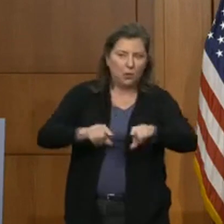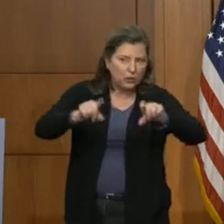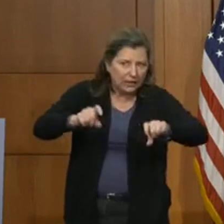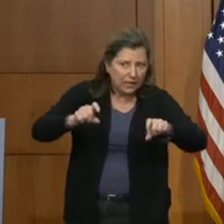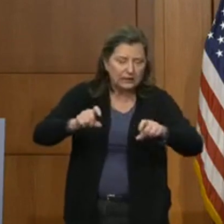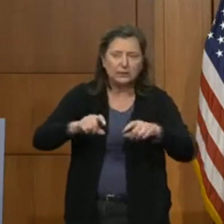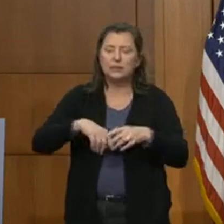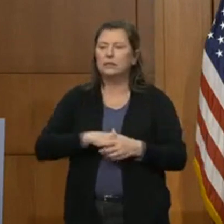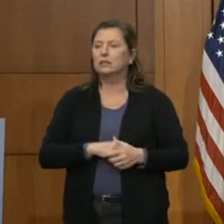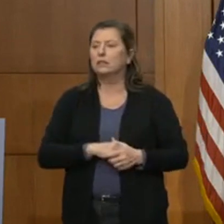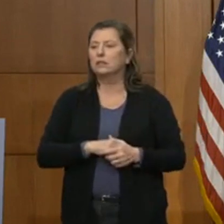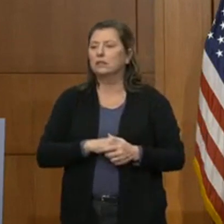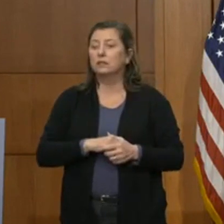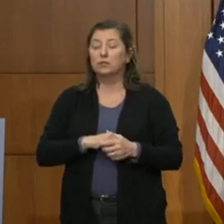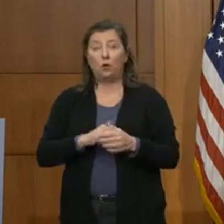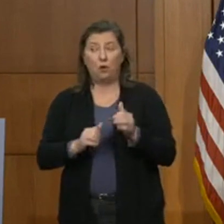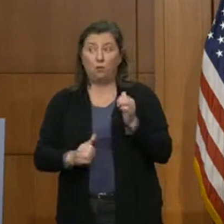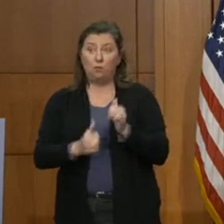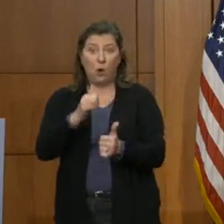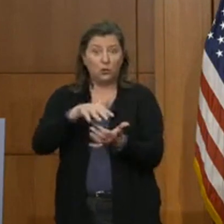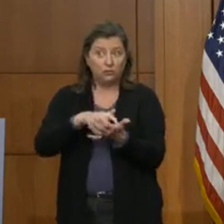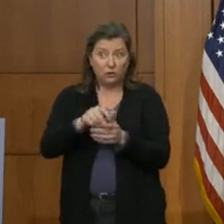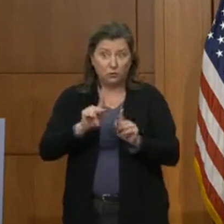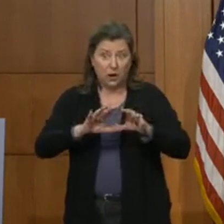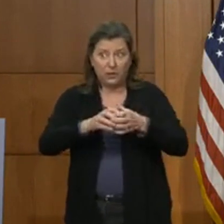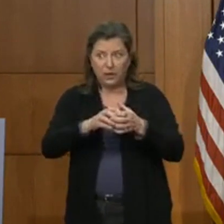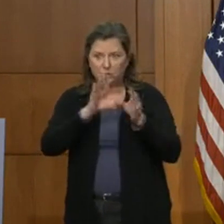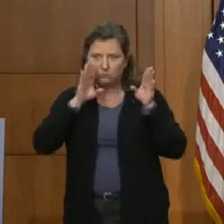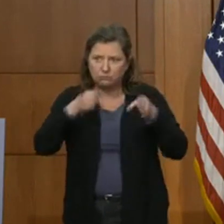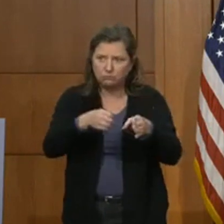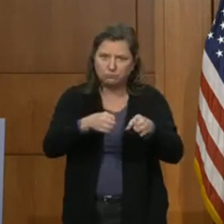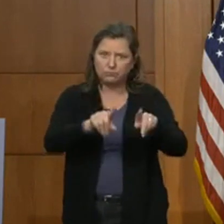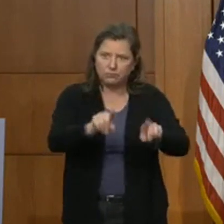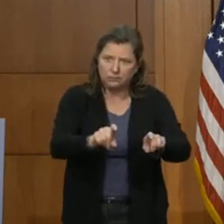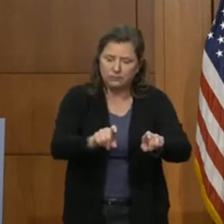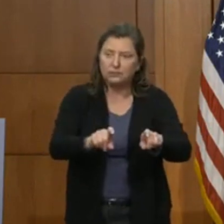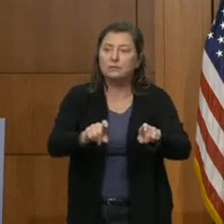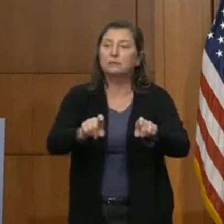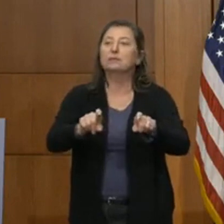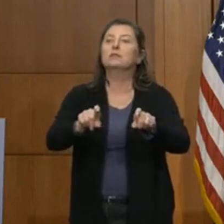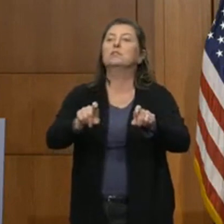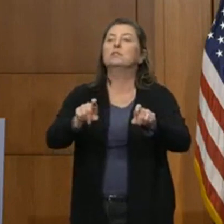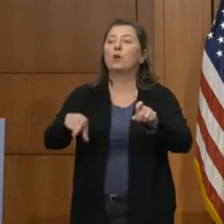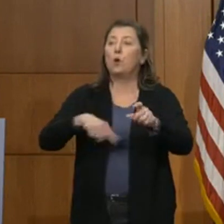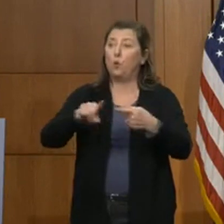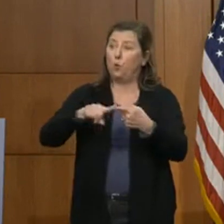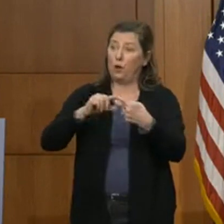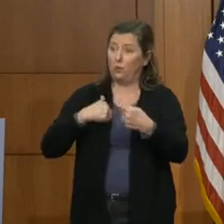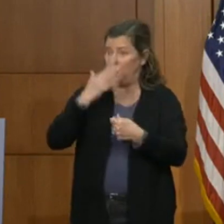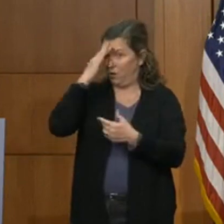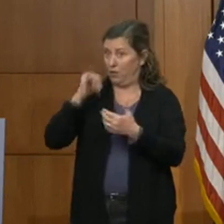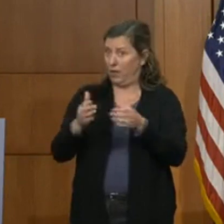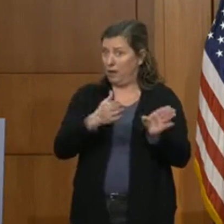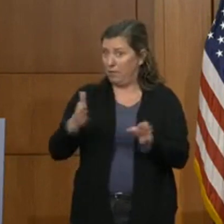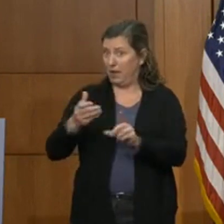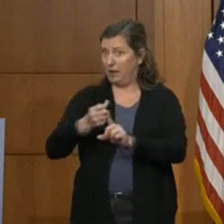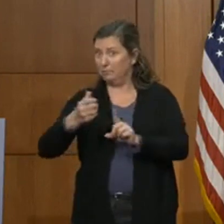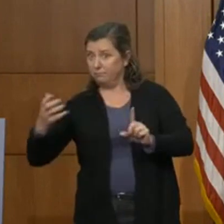and cover the most vulnerable populations. And so as we flesh out that plan, we'll have more details on